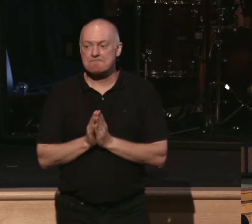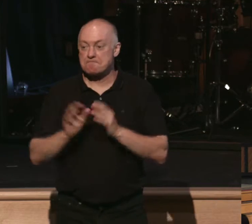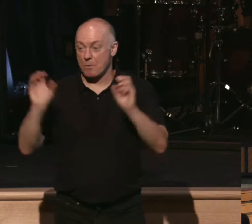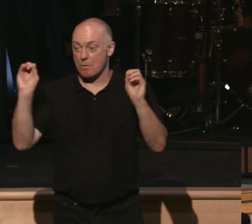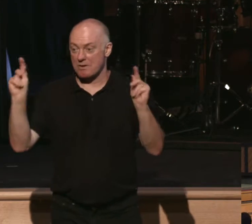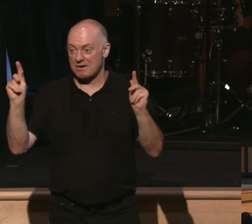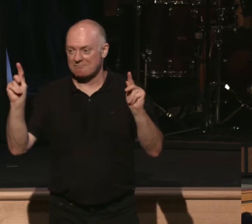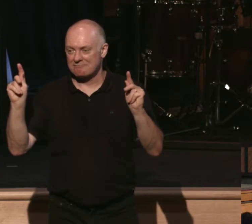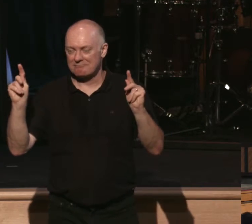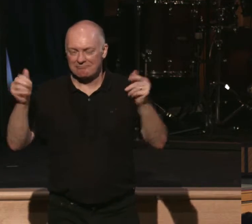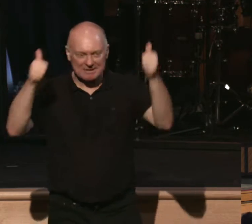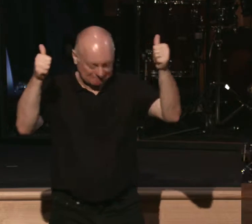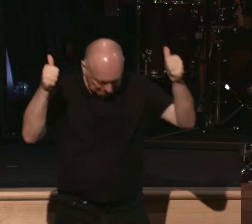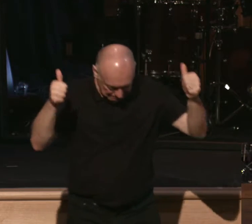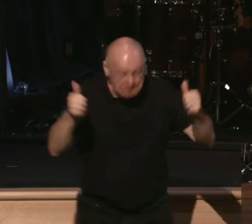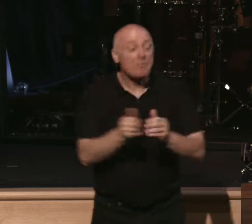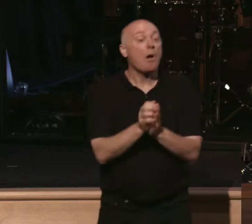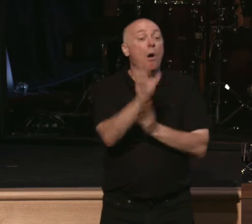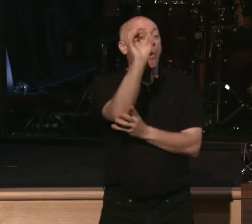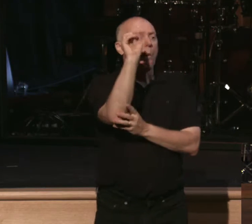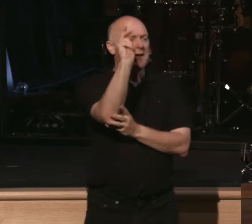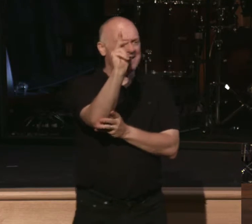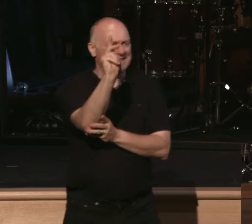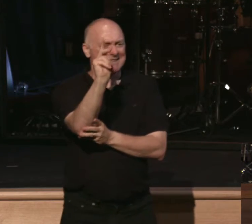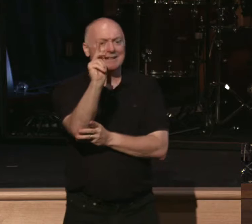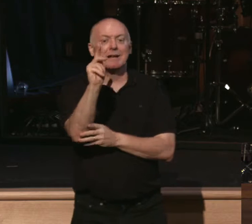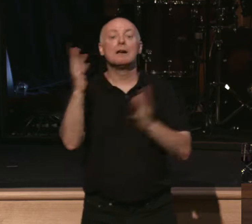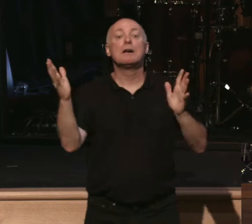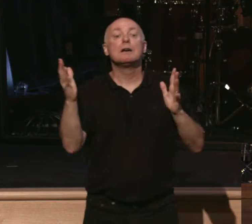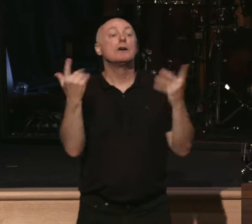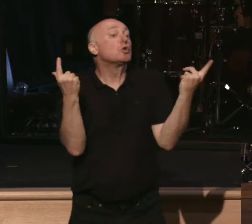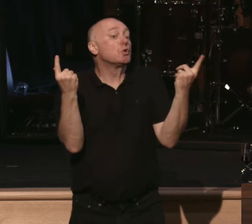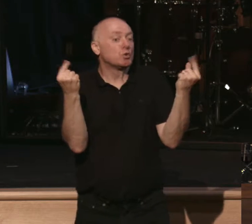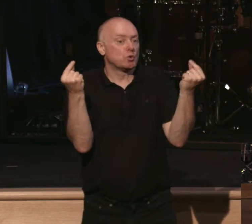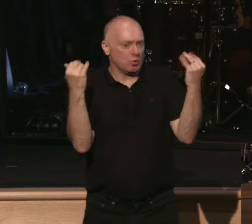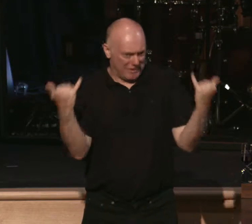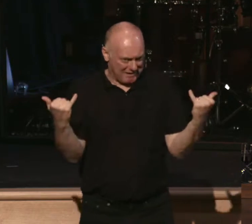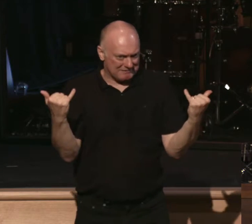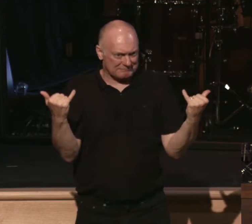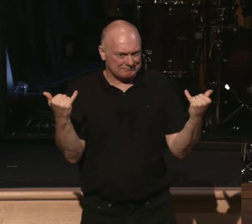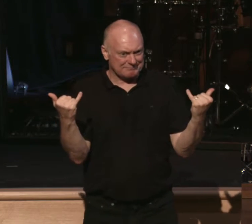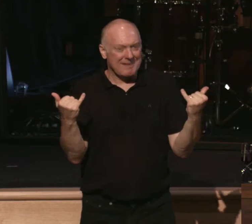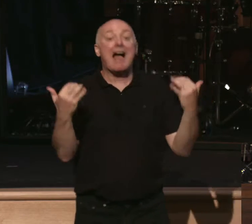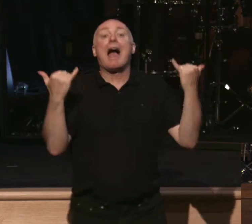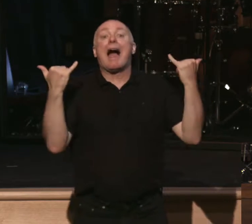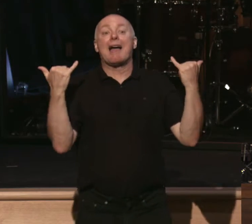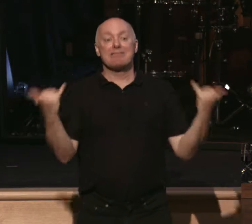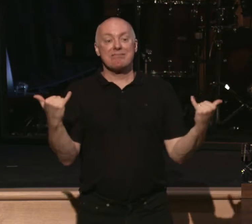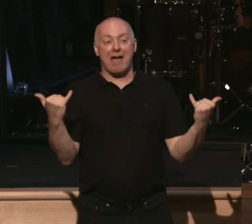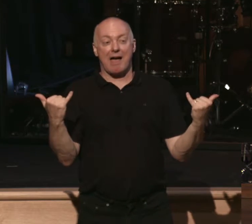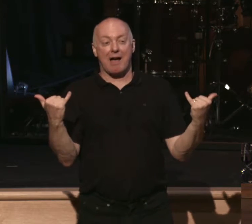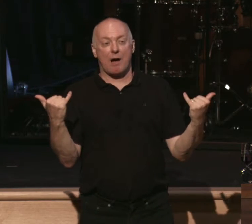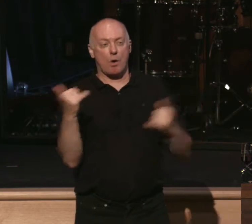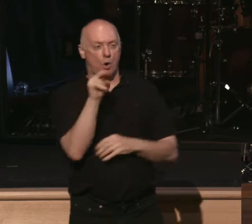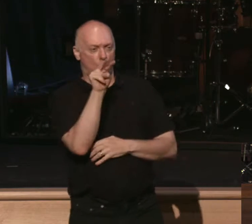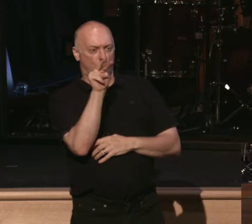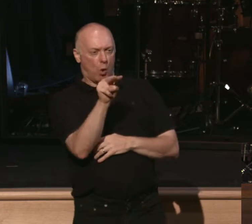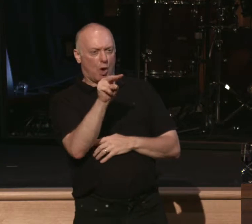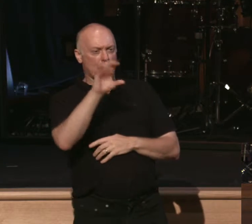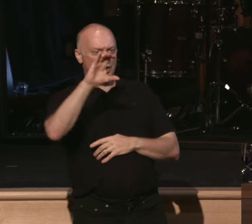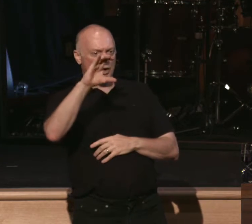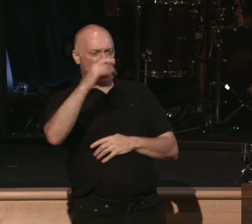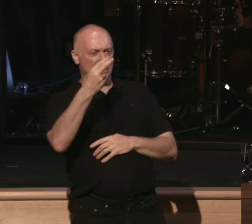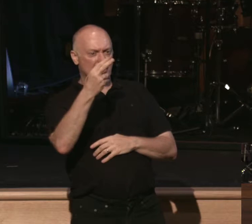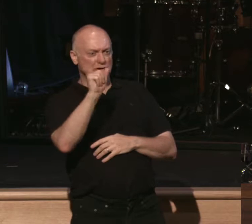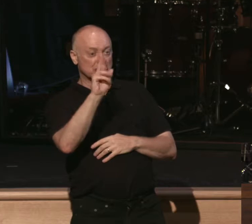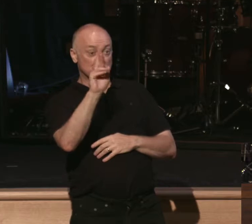Okay, that's fantastic. Great. Okay. So here's what we're going to do. We are now going to have a look at this chart, which